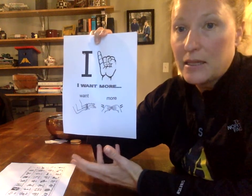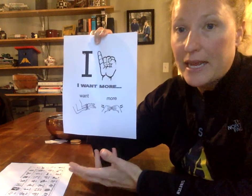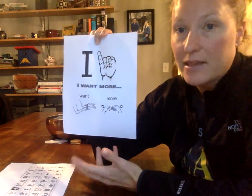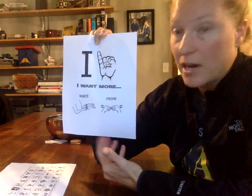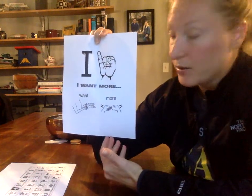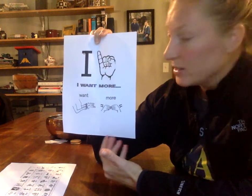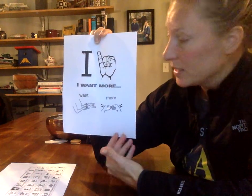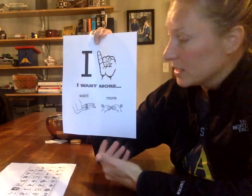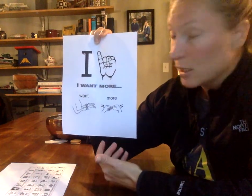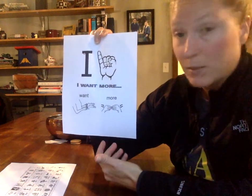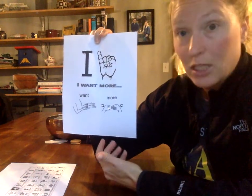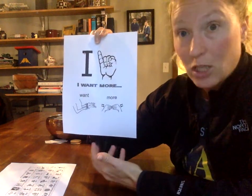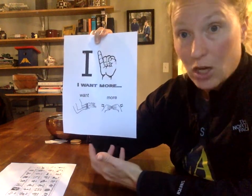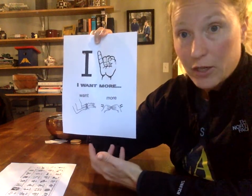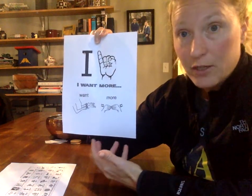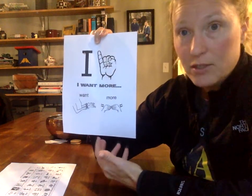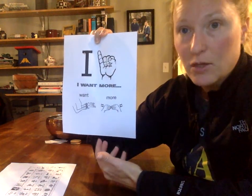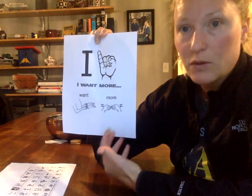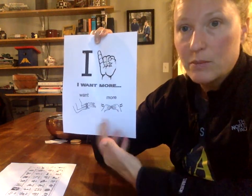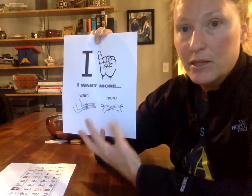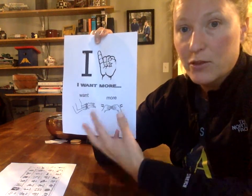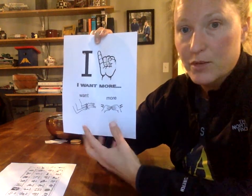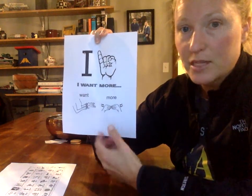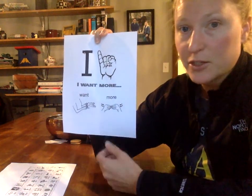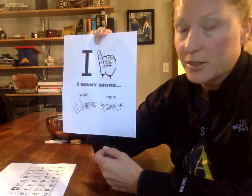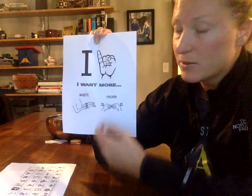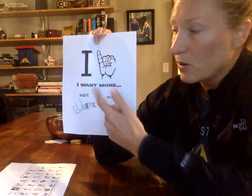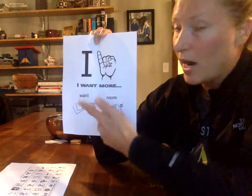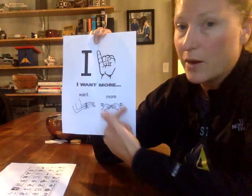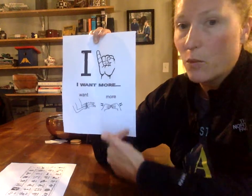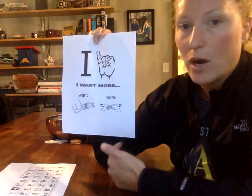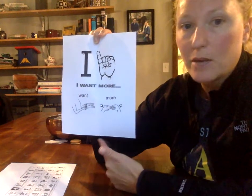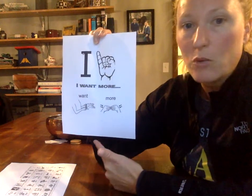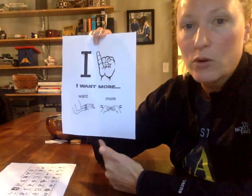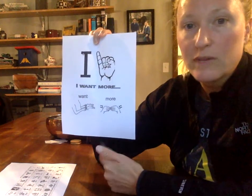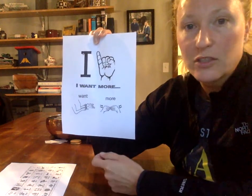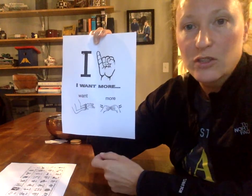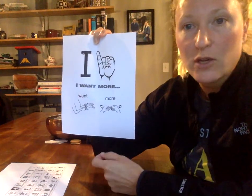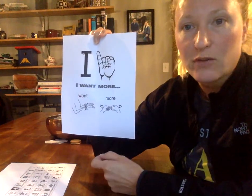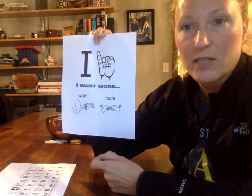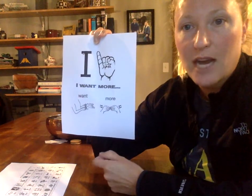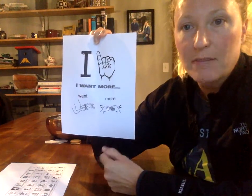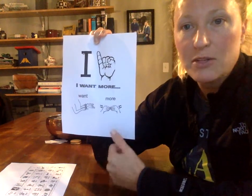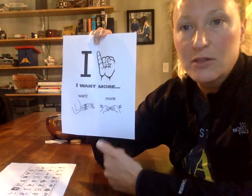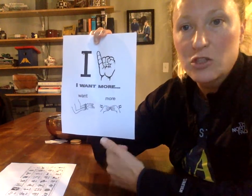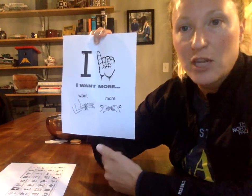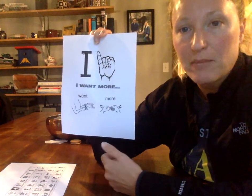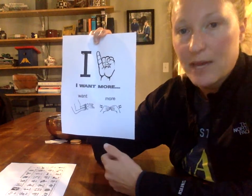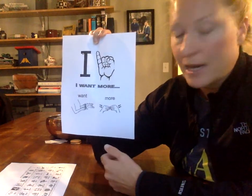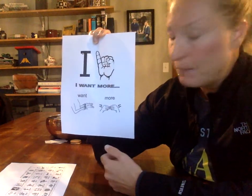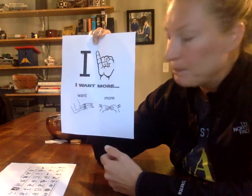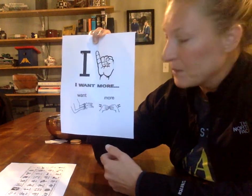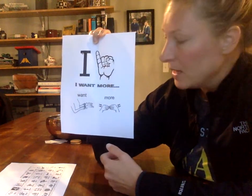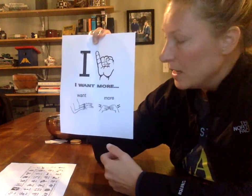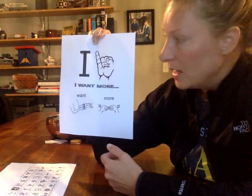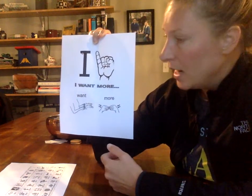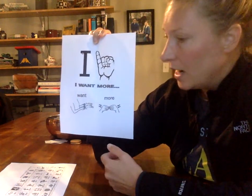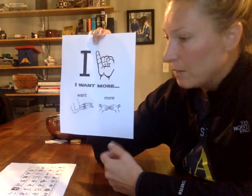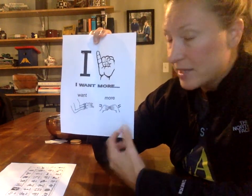length utterance. It's a little bit longer, so it would be 3 terms. So I want more eventually over time, and you can shape that up. But this